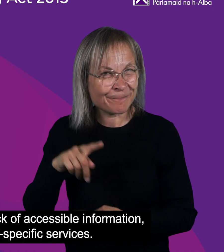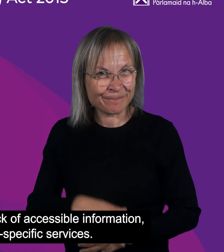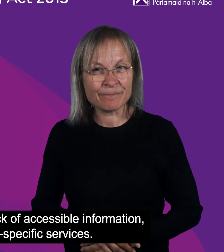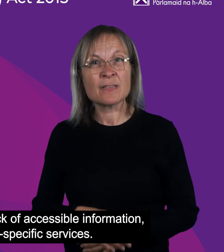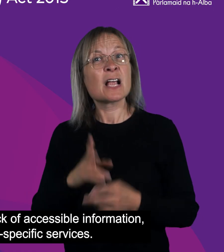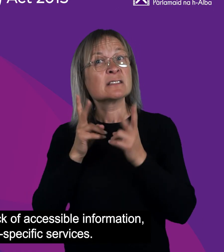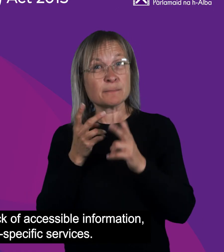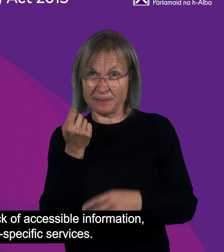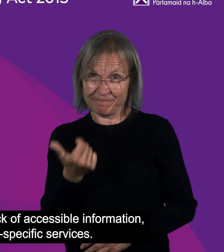services.